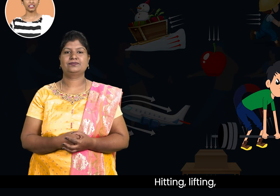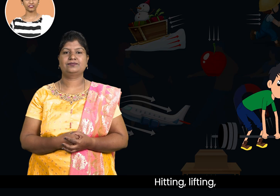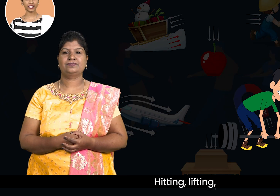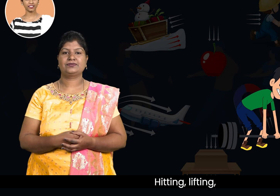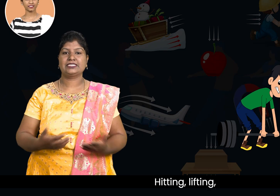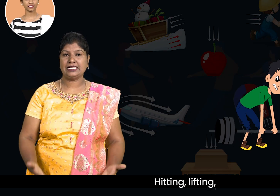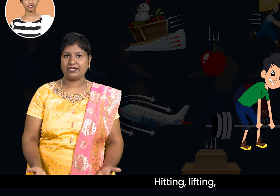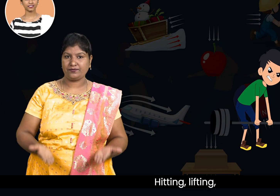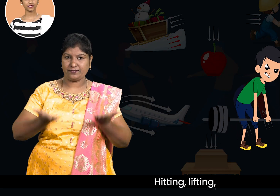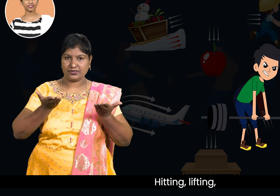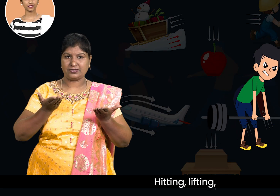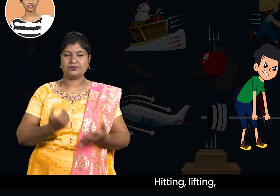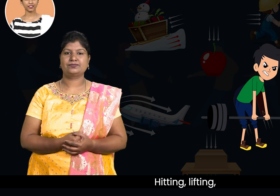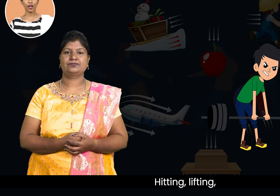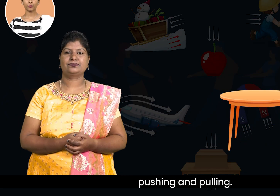lifting,